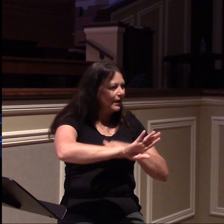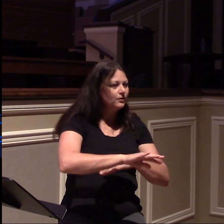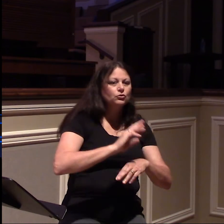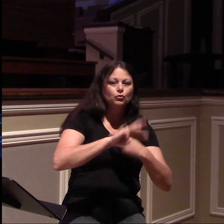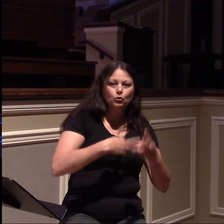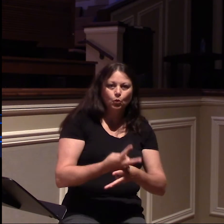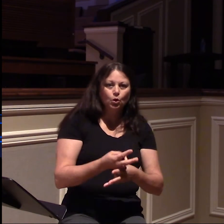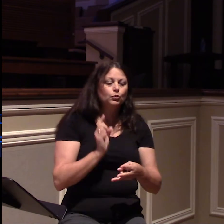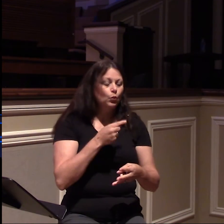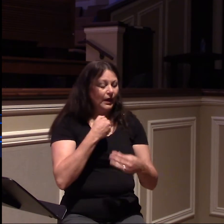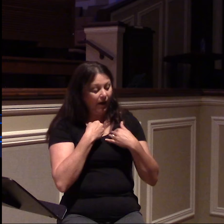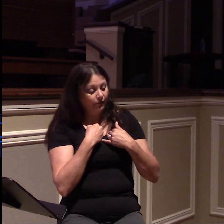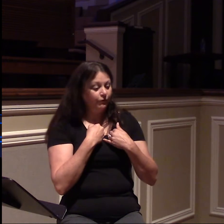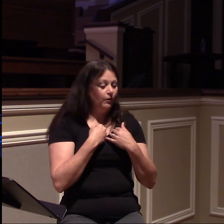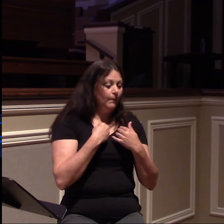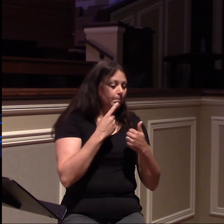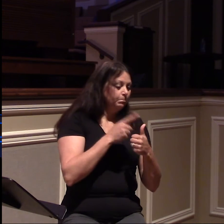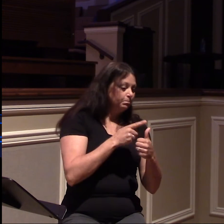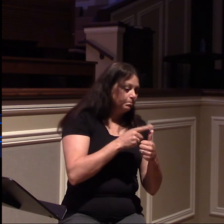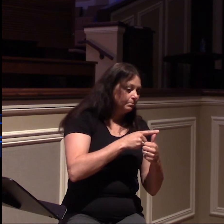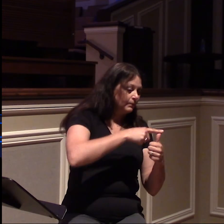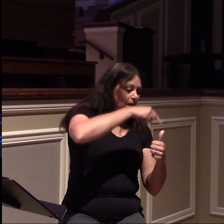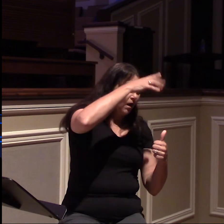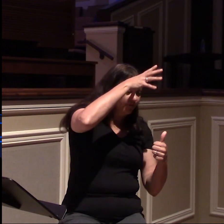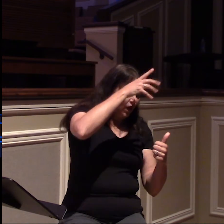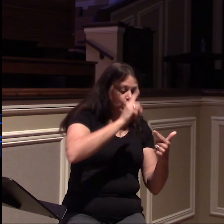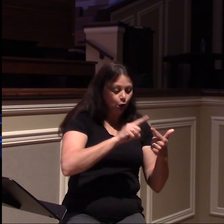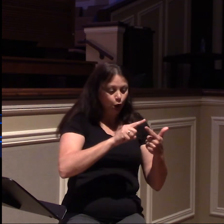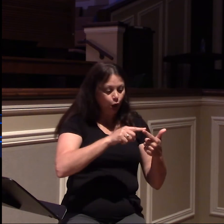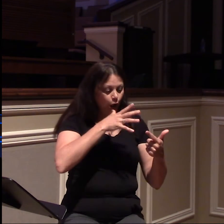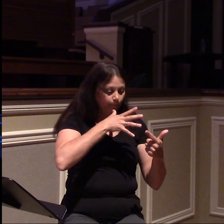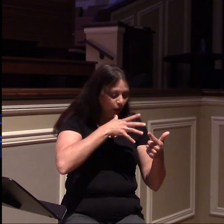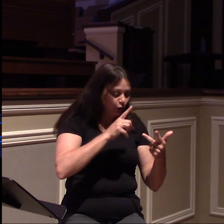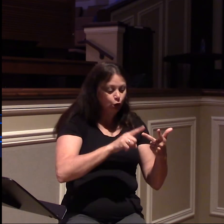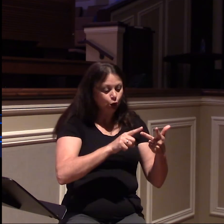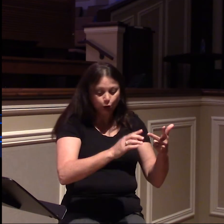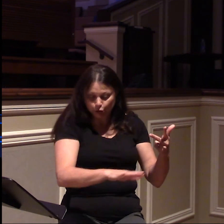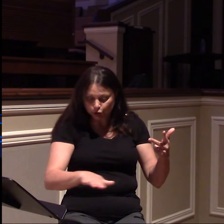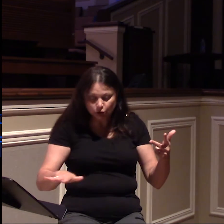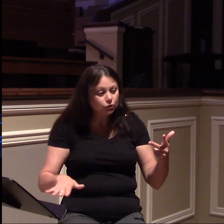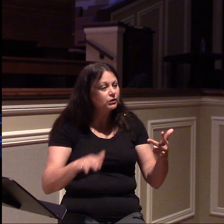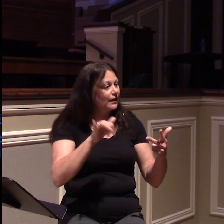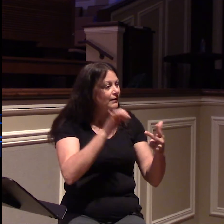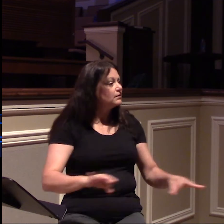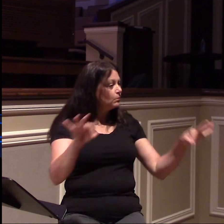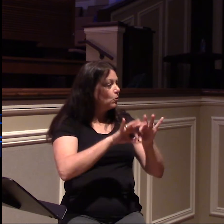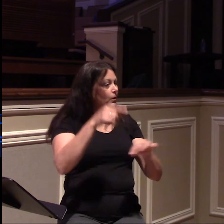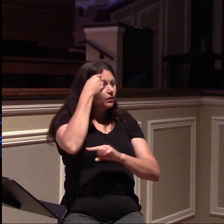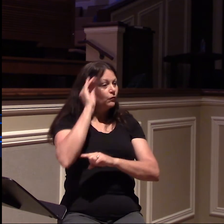and a mother and a children dynamic to our very existence. And then finally, and here's one